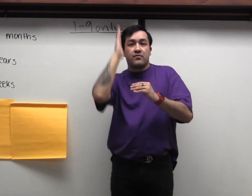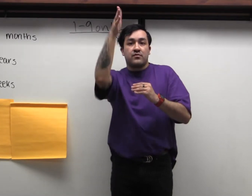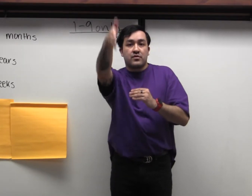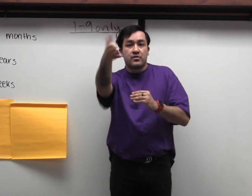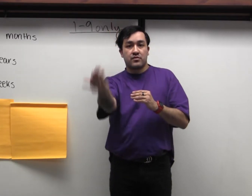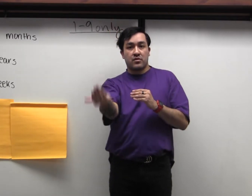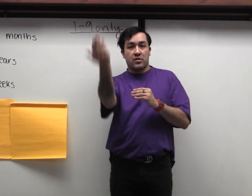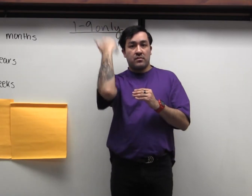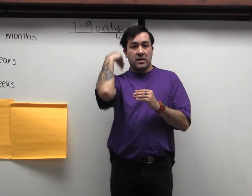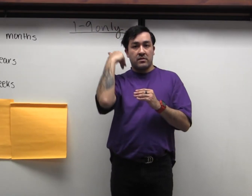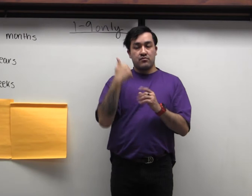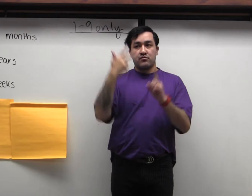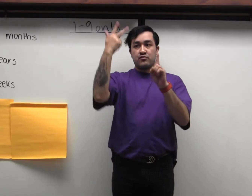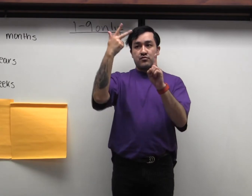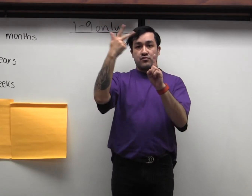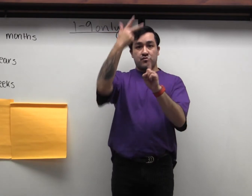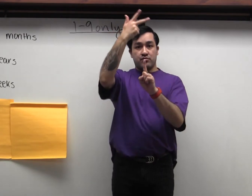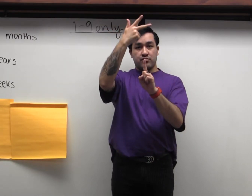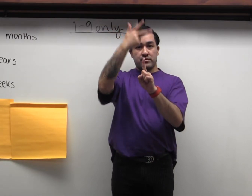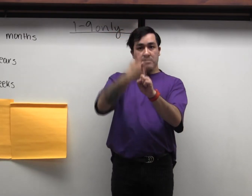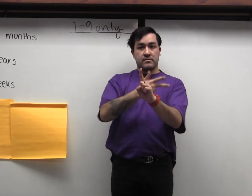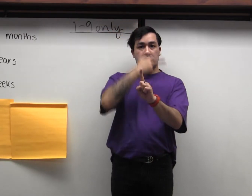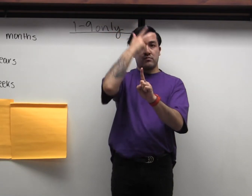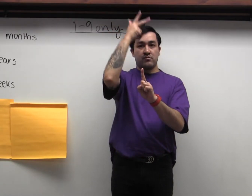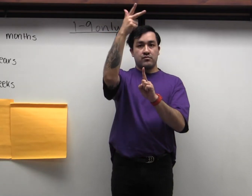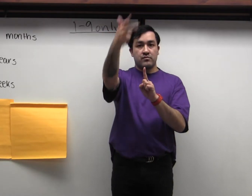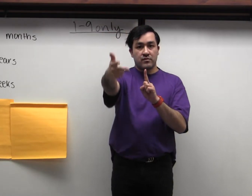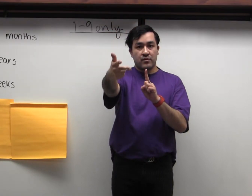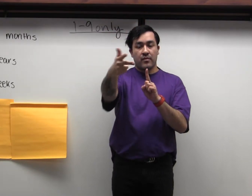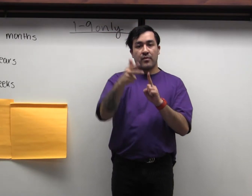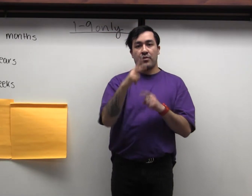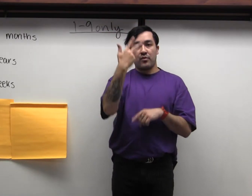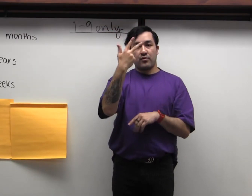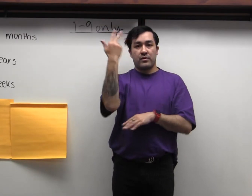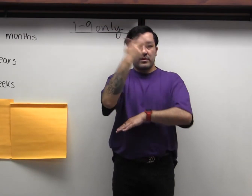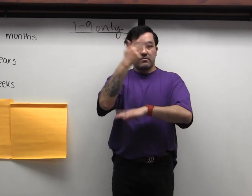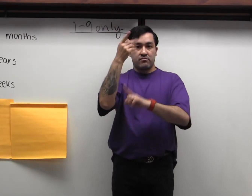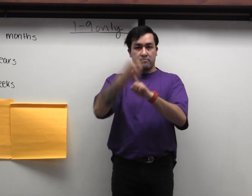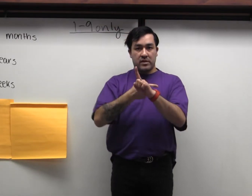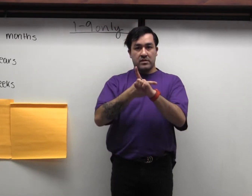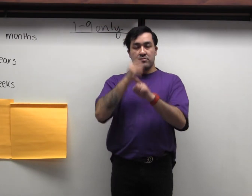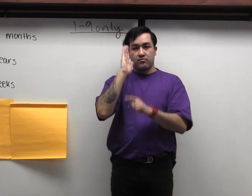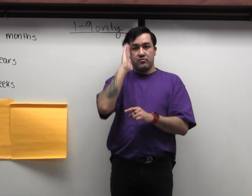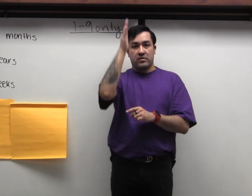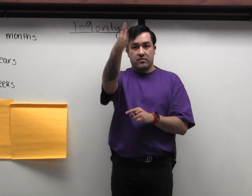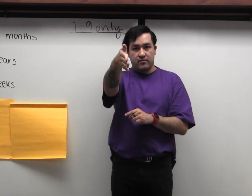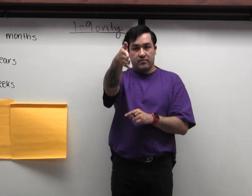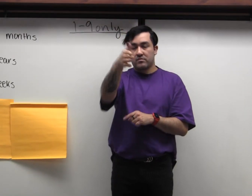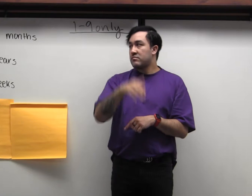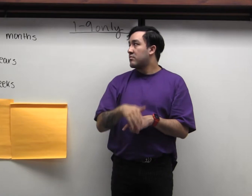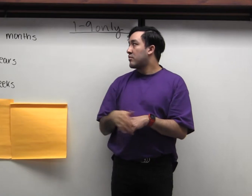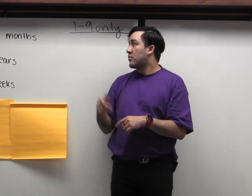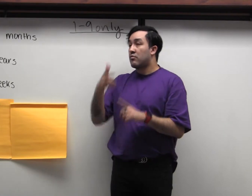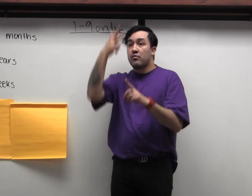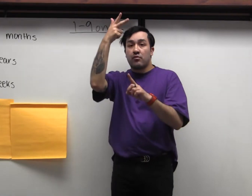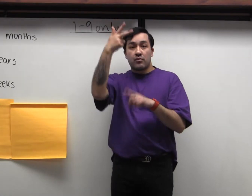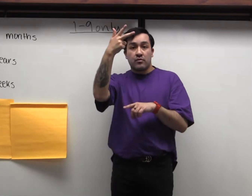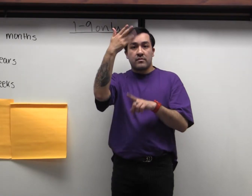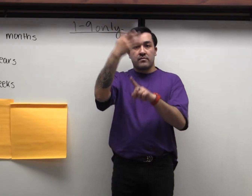one-hand shapes into a 3. And we can even add our tense into that. We can say 3 months into the futures or 3 months into the